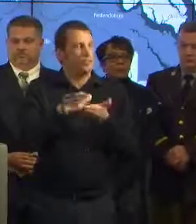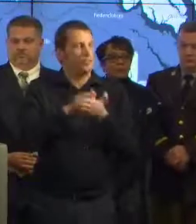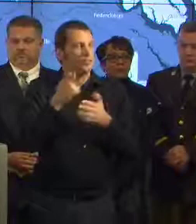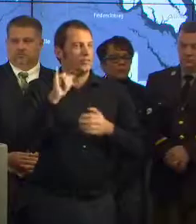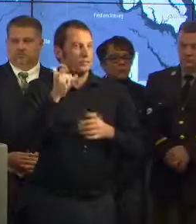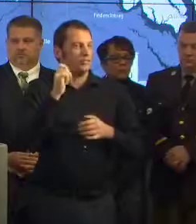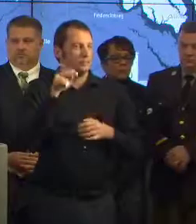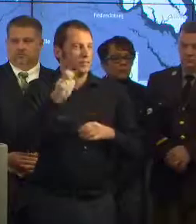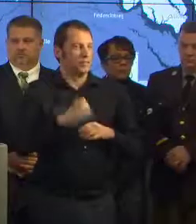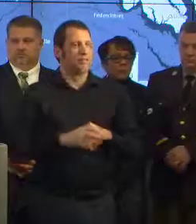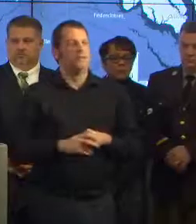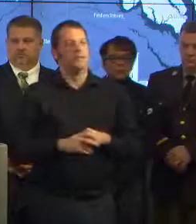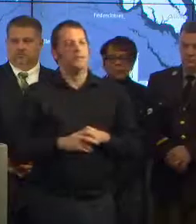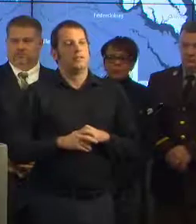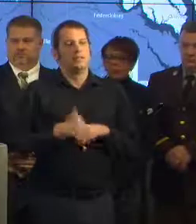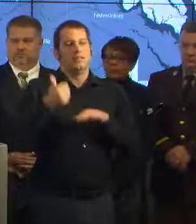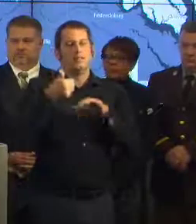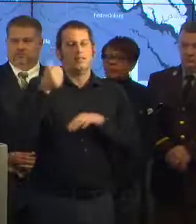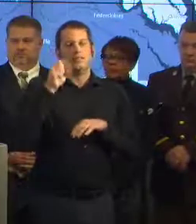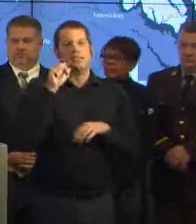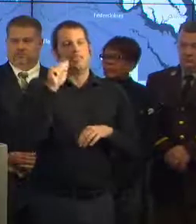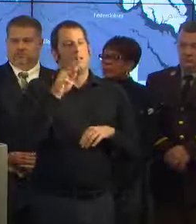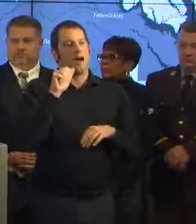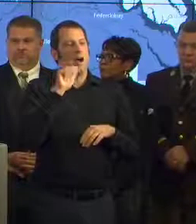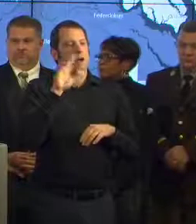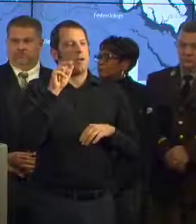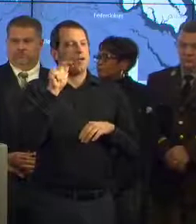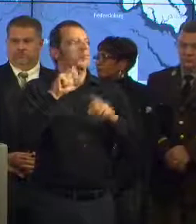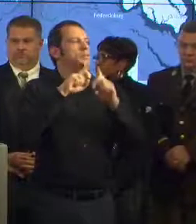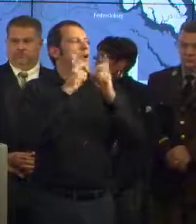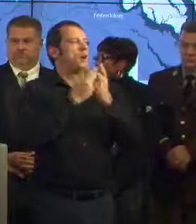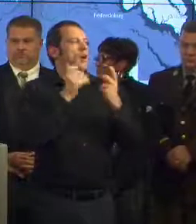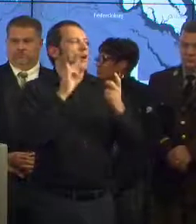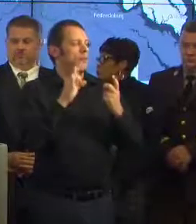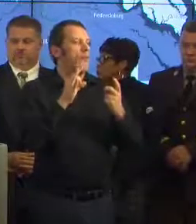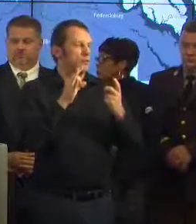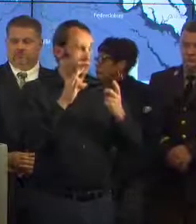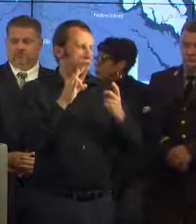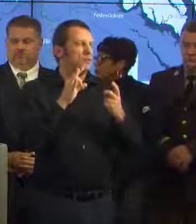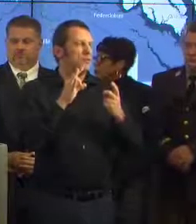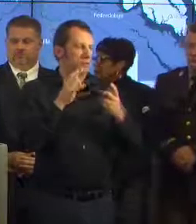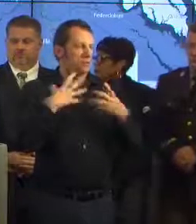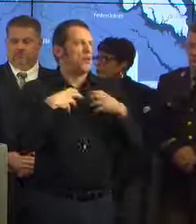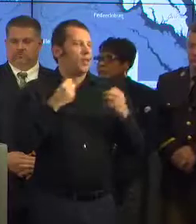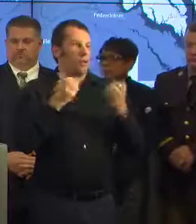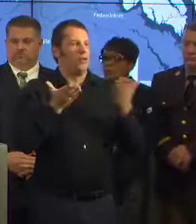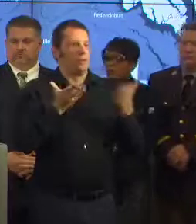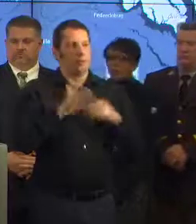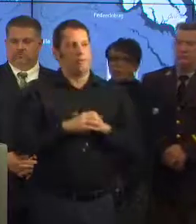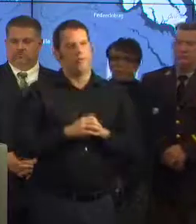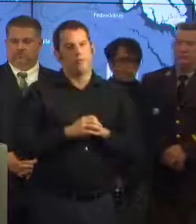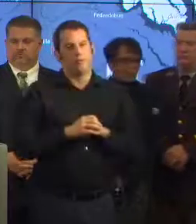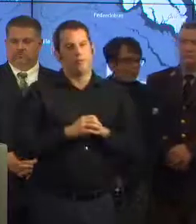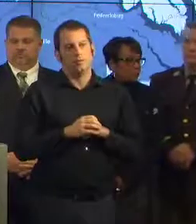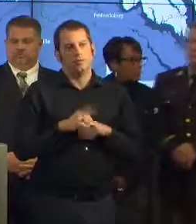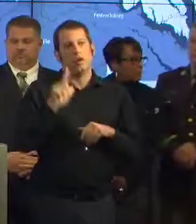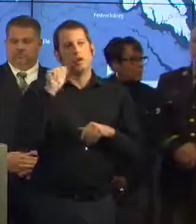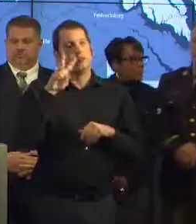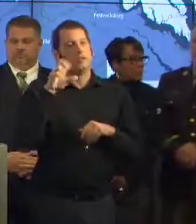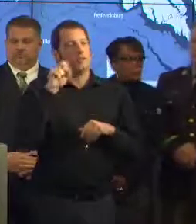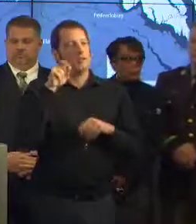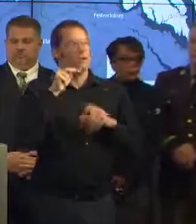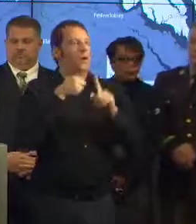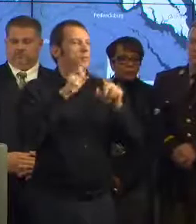Sam Abbott of Department of Juvenile Services, and Dr. Sylvia Lawson from the Maryland Department of